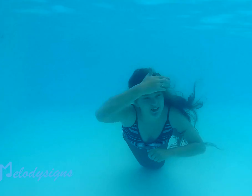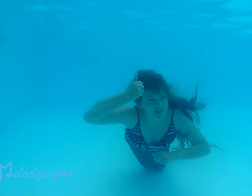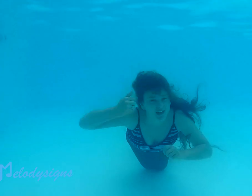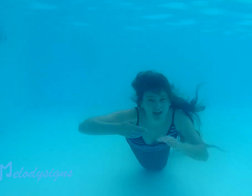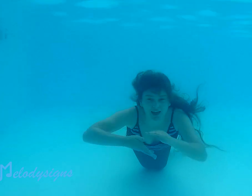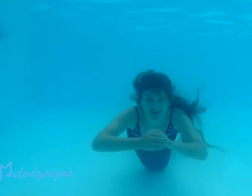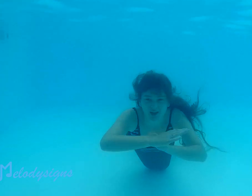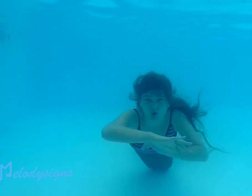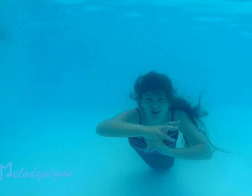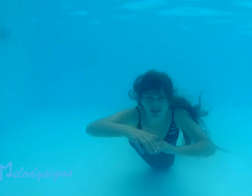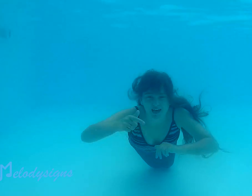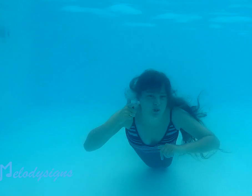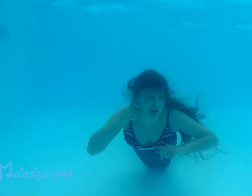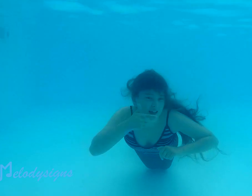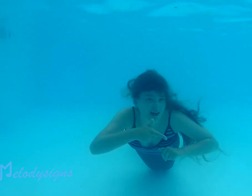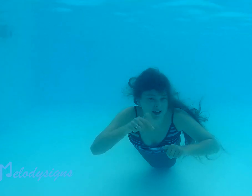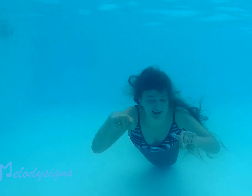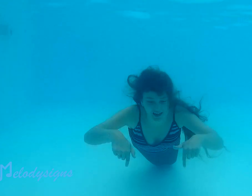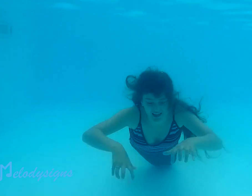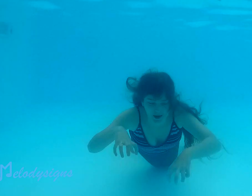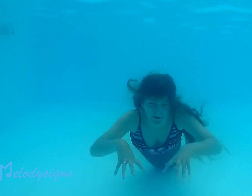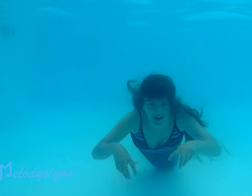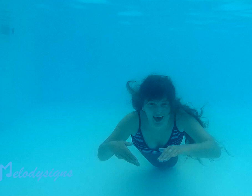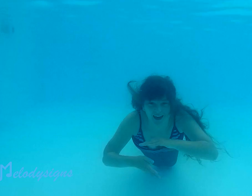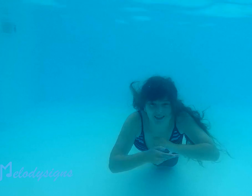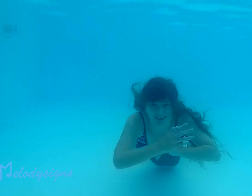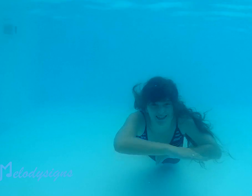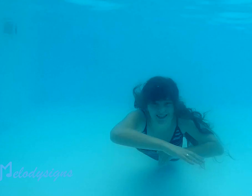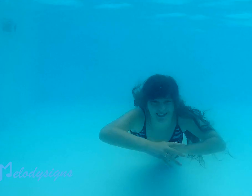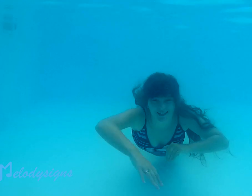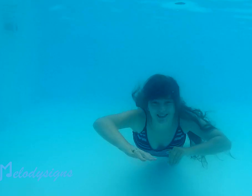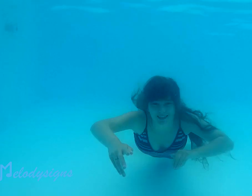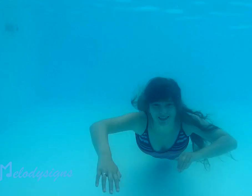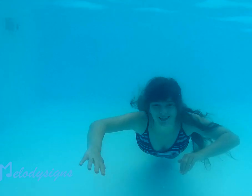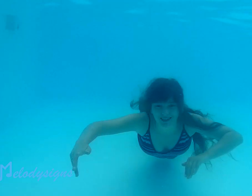It's hot, I'm under the water. Yeah, we're in love here, down in the water. Under the sea.